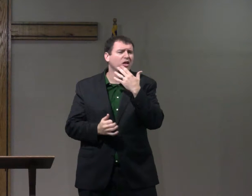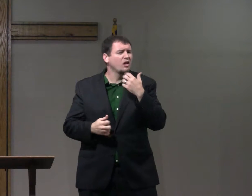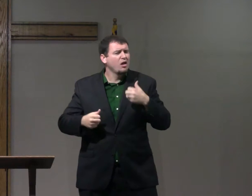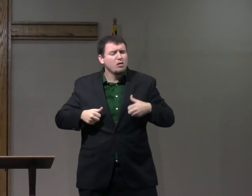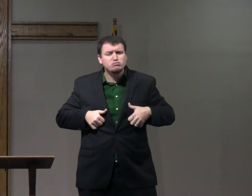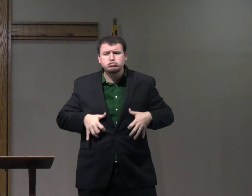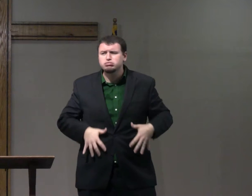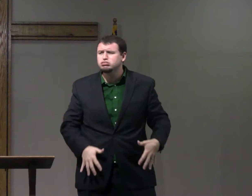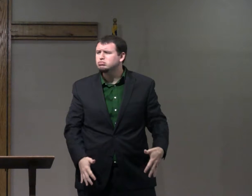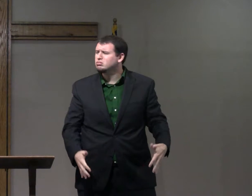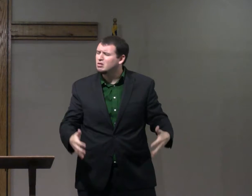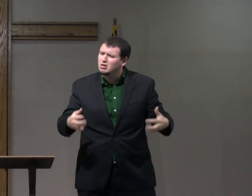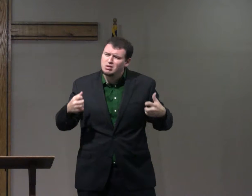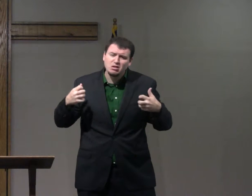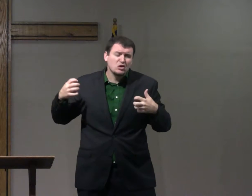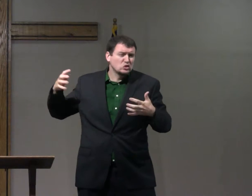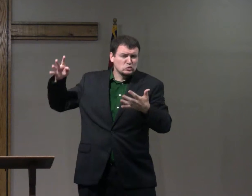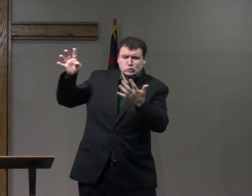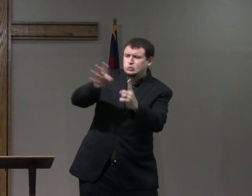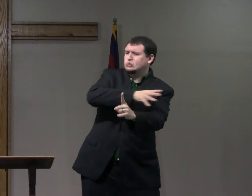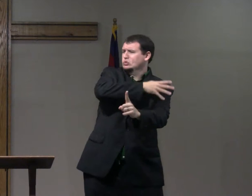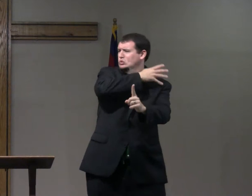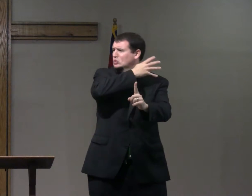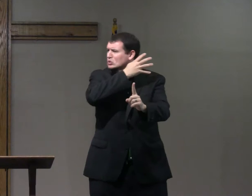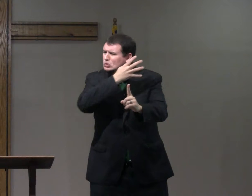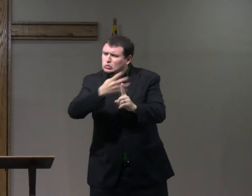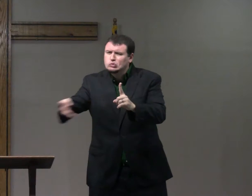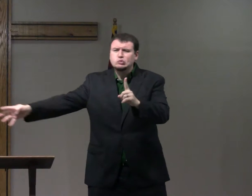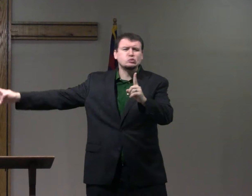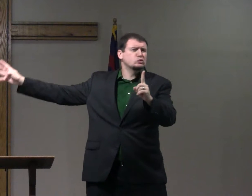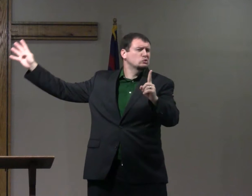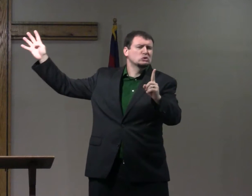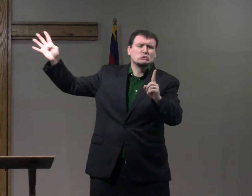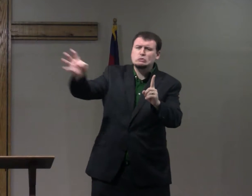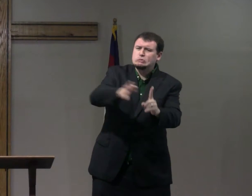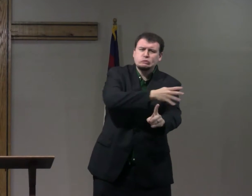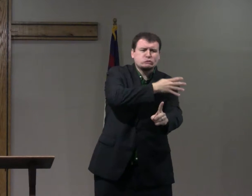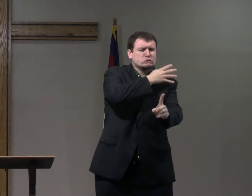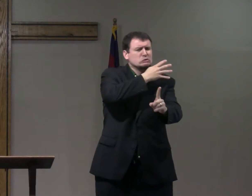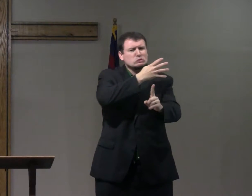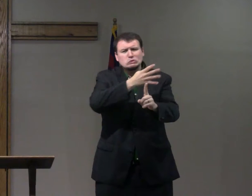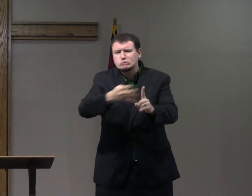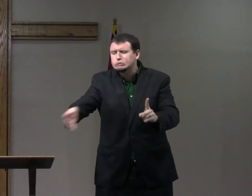He was bloody. He bled. He was beaten.